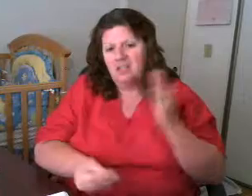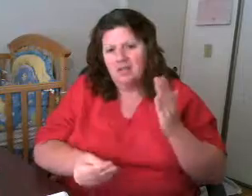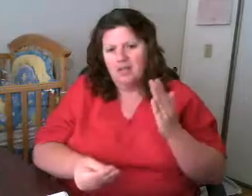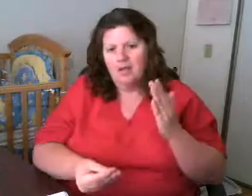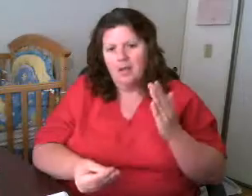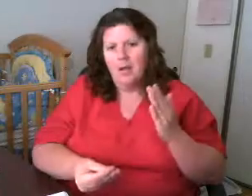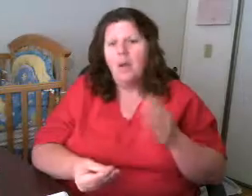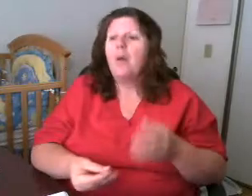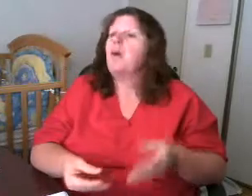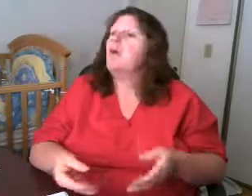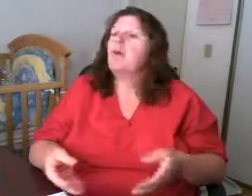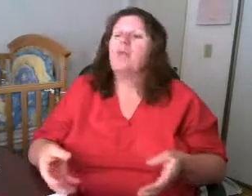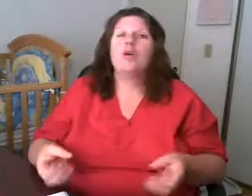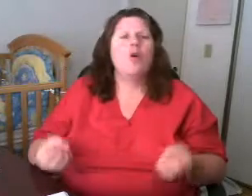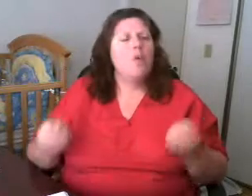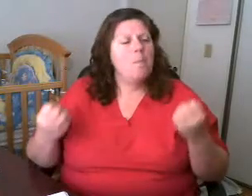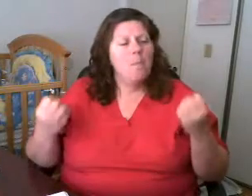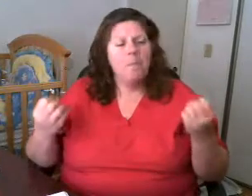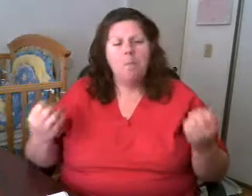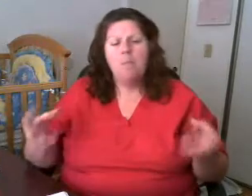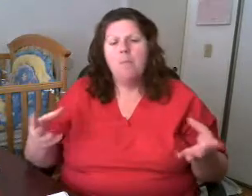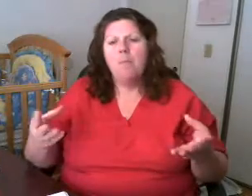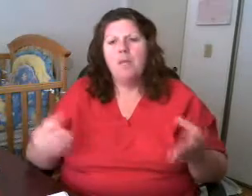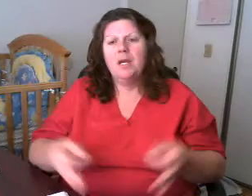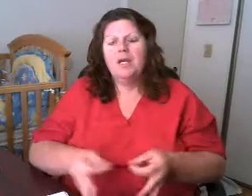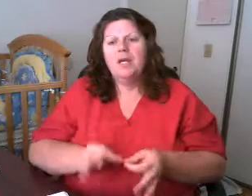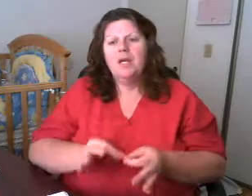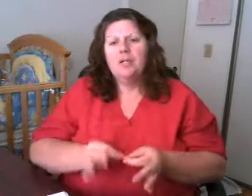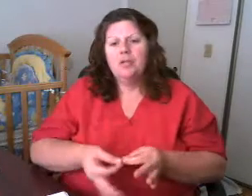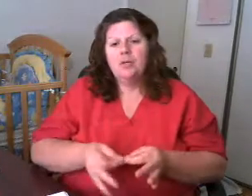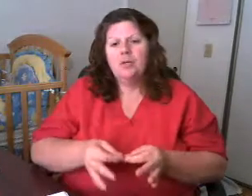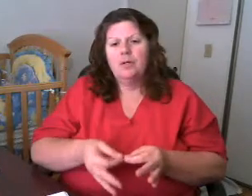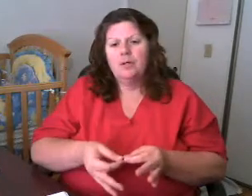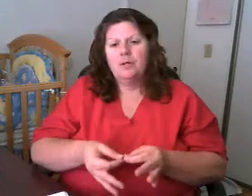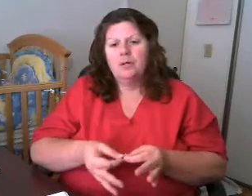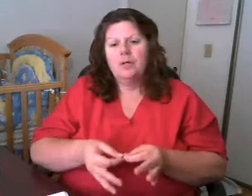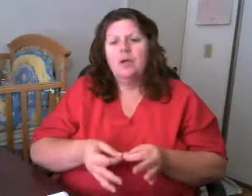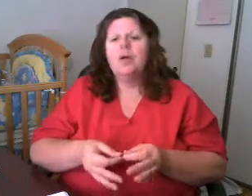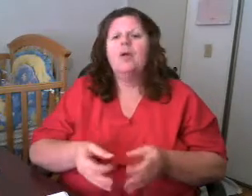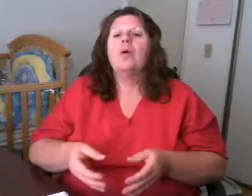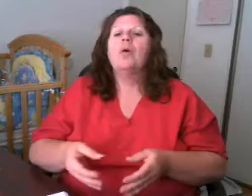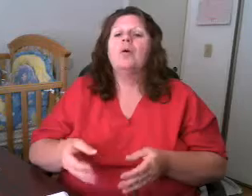who are qualified for various settings and situations, and you want to make sure that